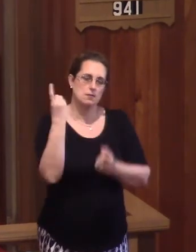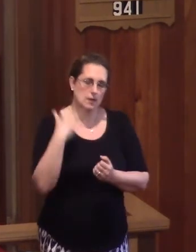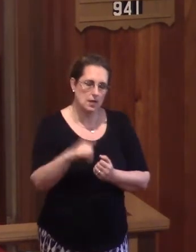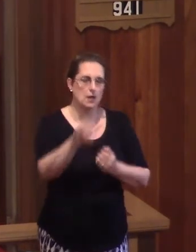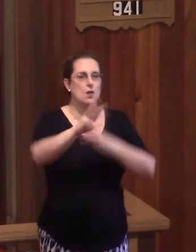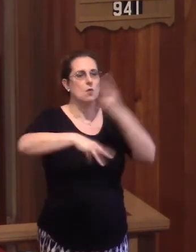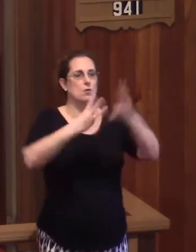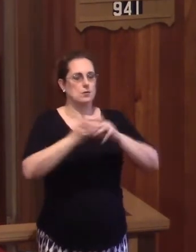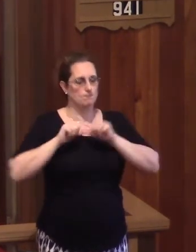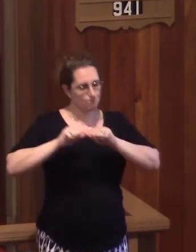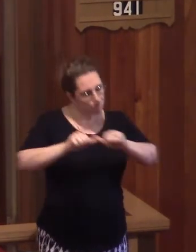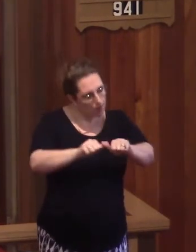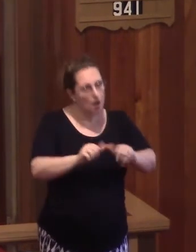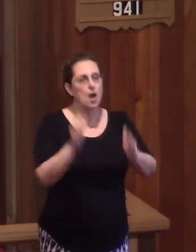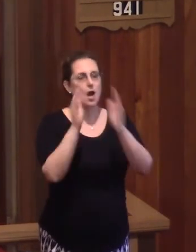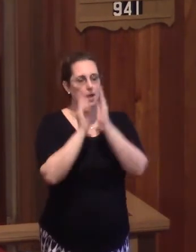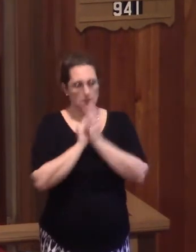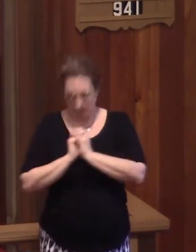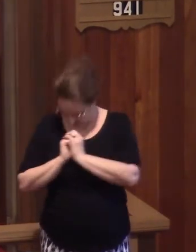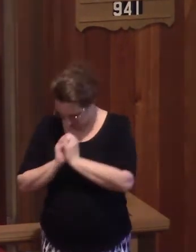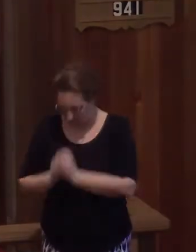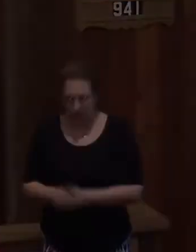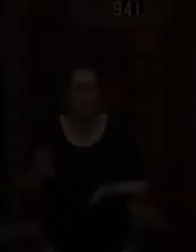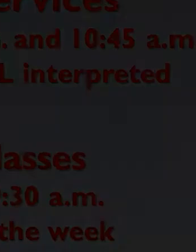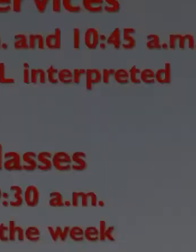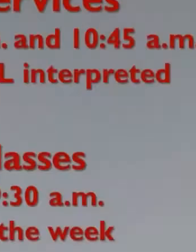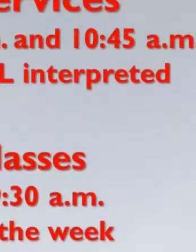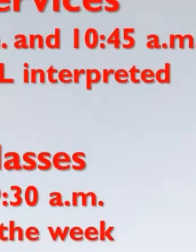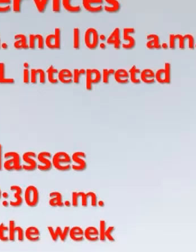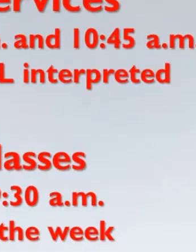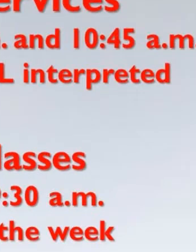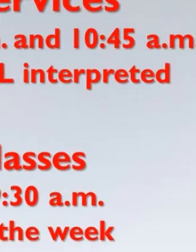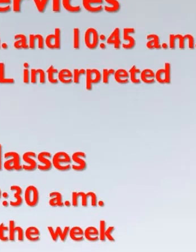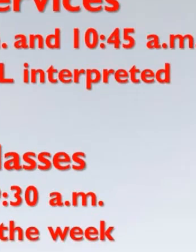be, a world without end. Amen! We rise! Amen.